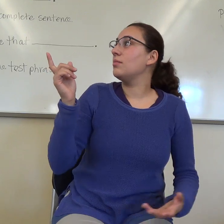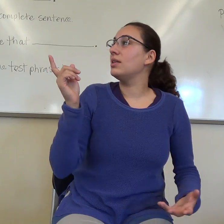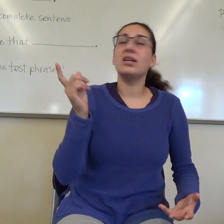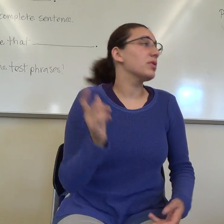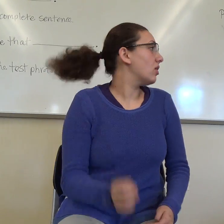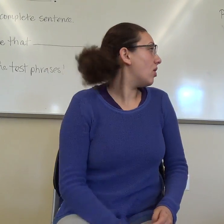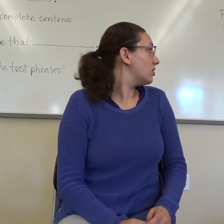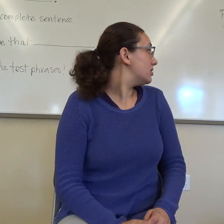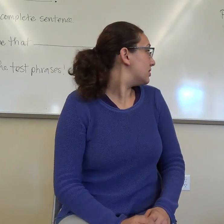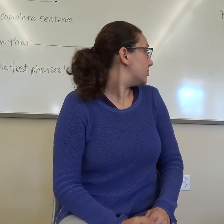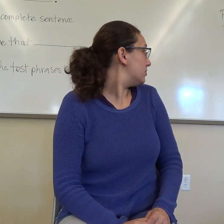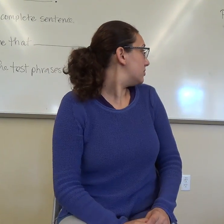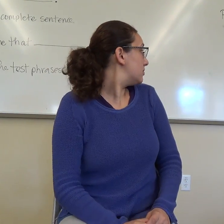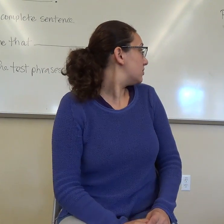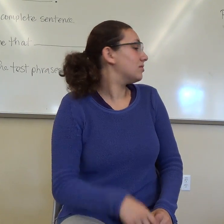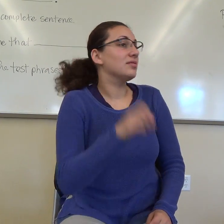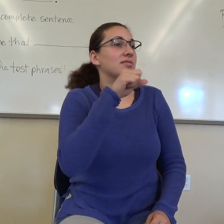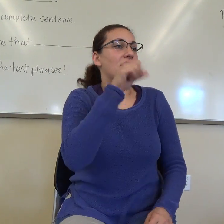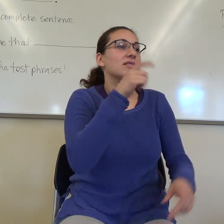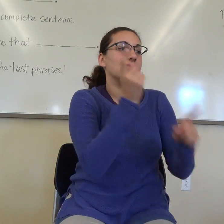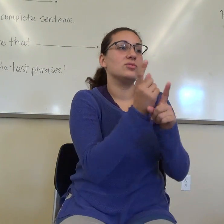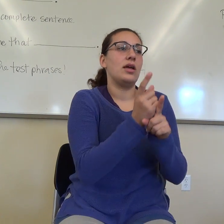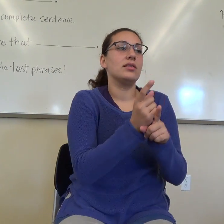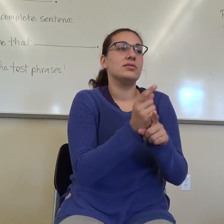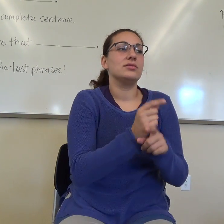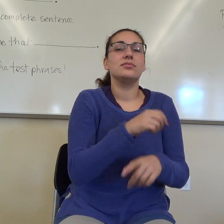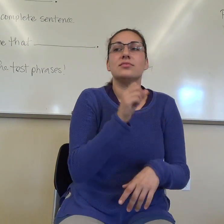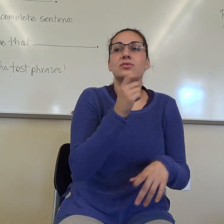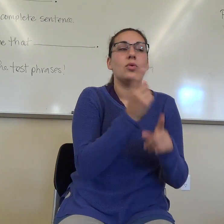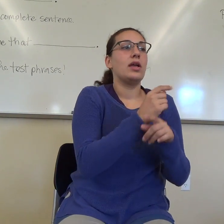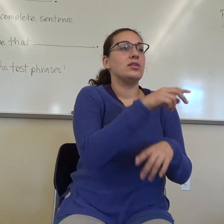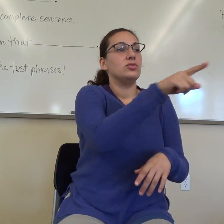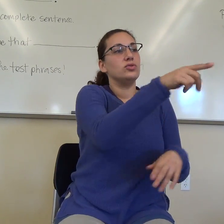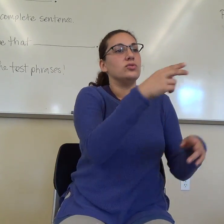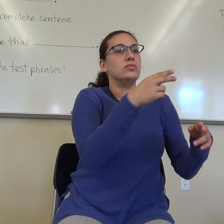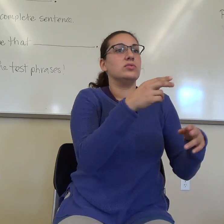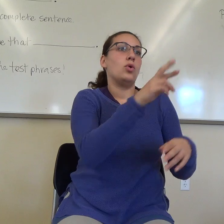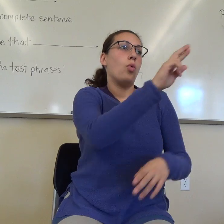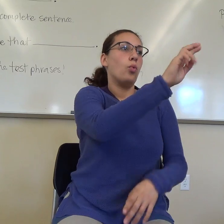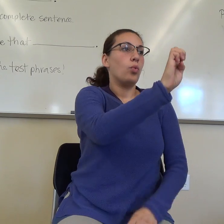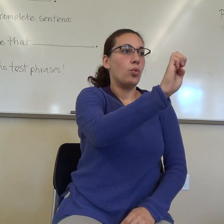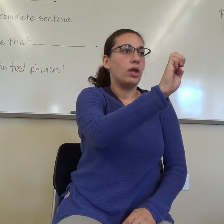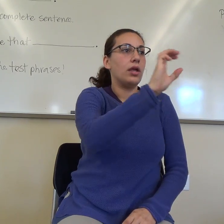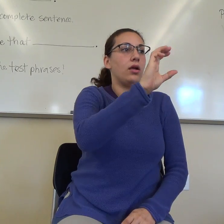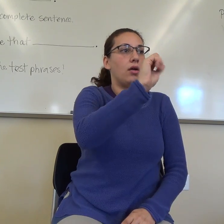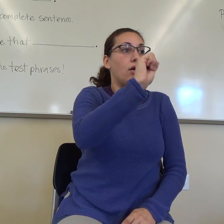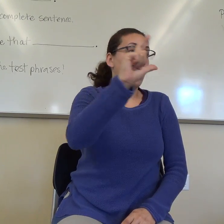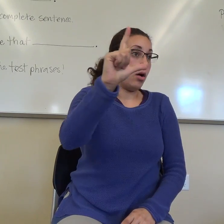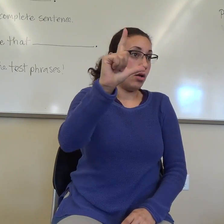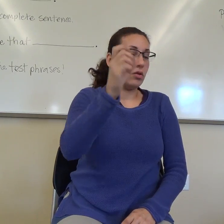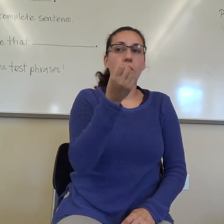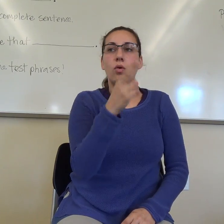like recalled too? Yeah, exactly. Yeah, this is call or voice.